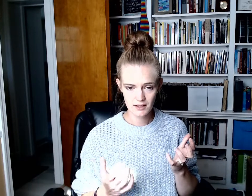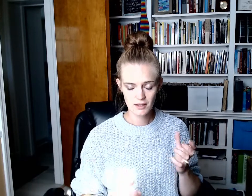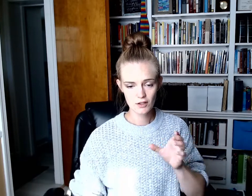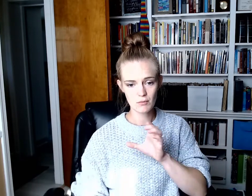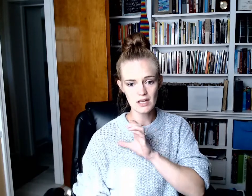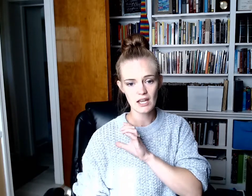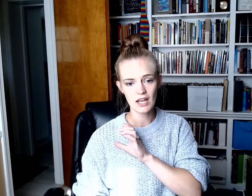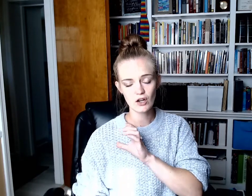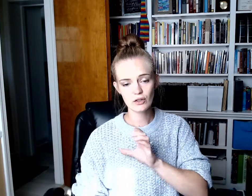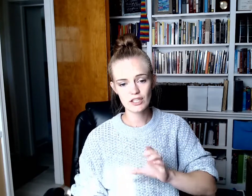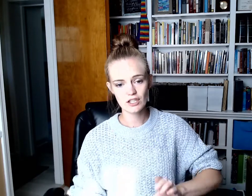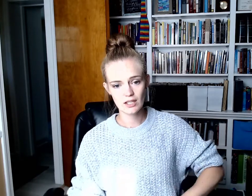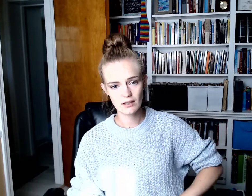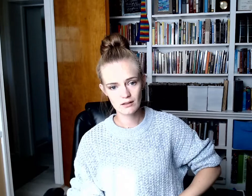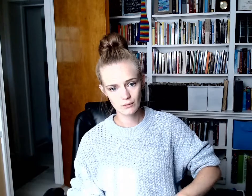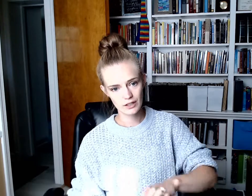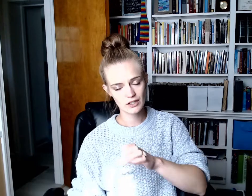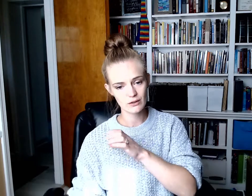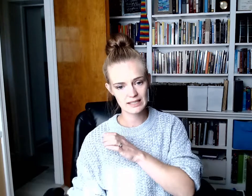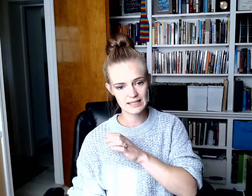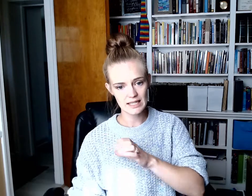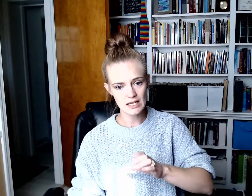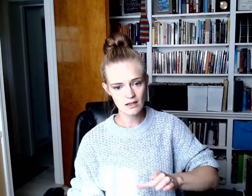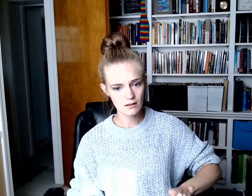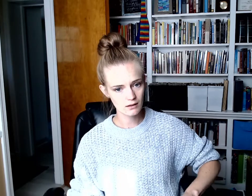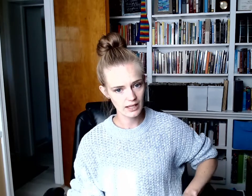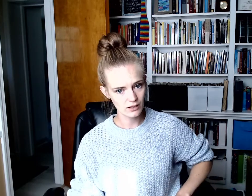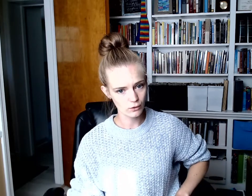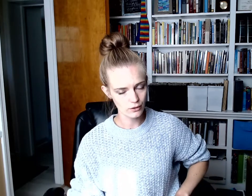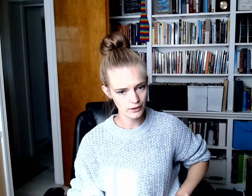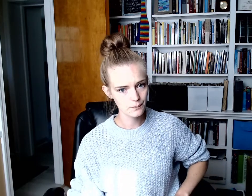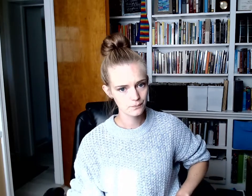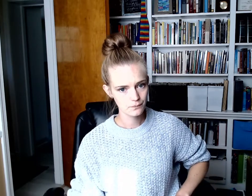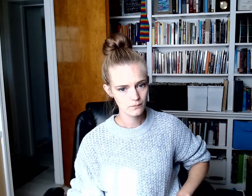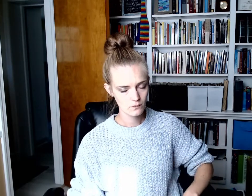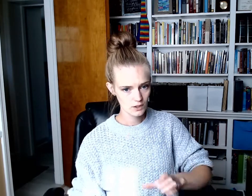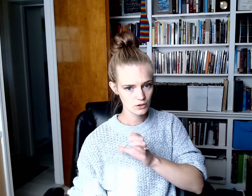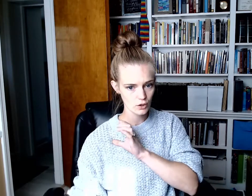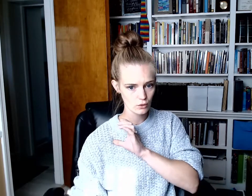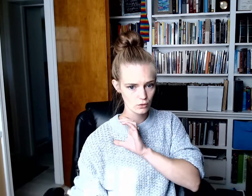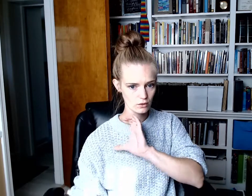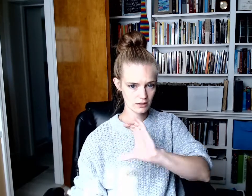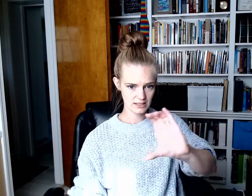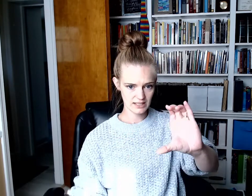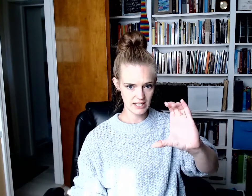to be a Christian. We're going to do a C like Lord. So, C.